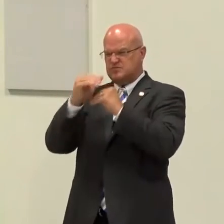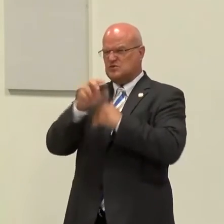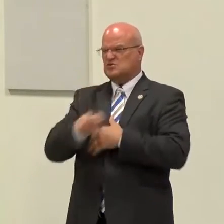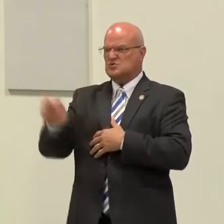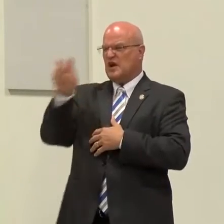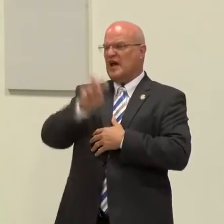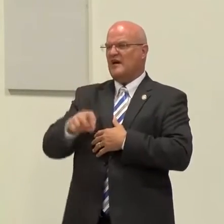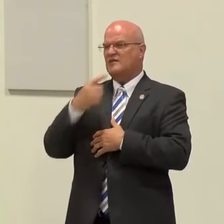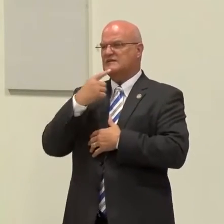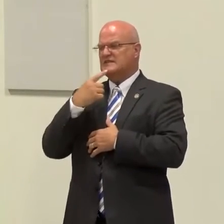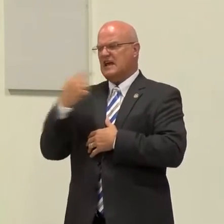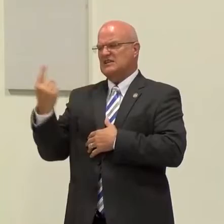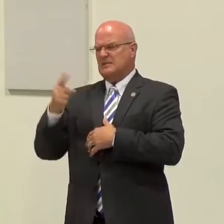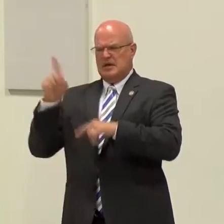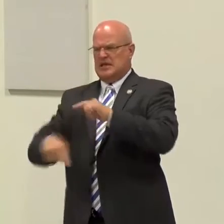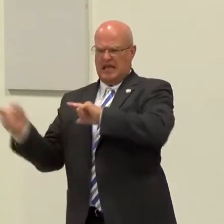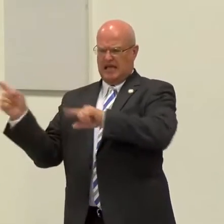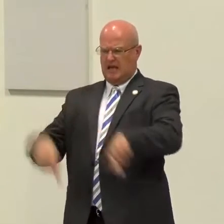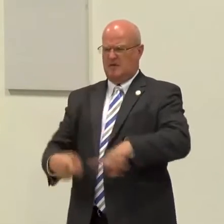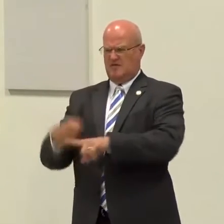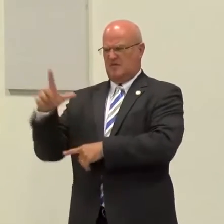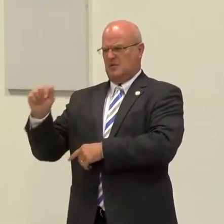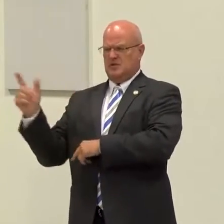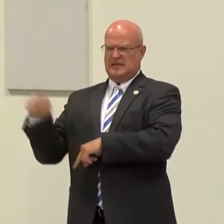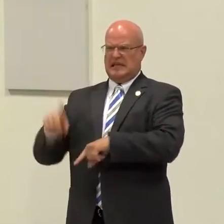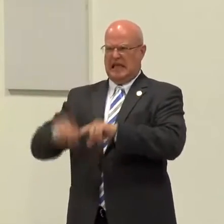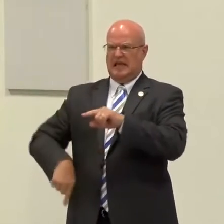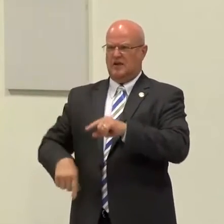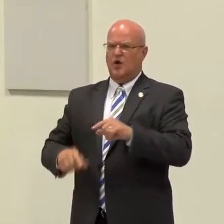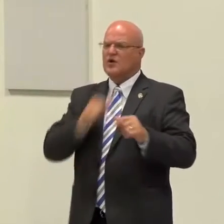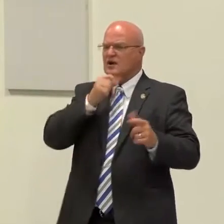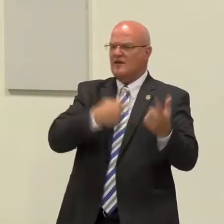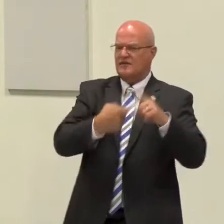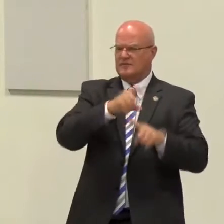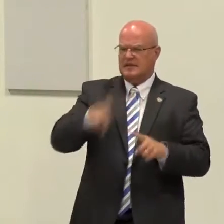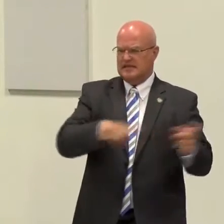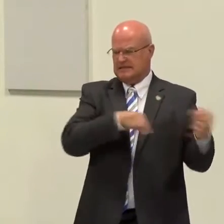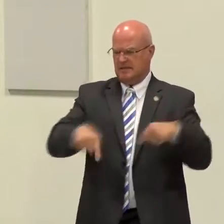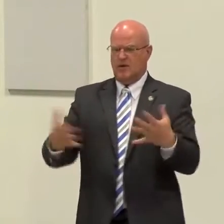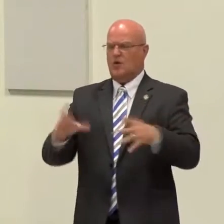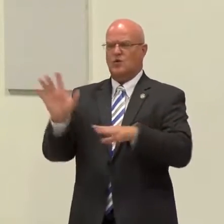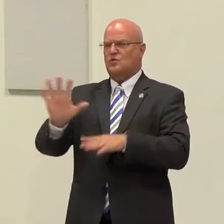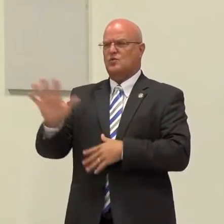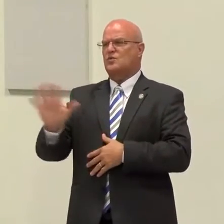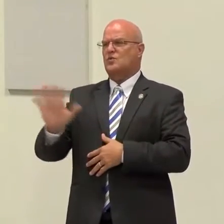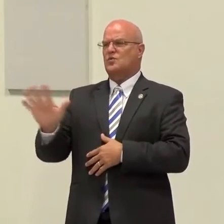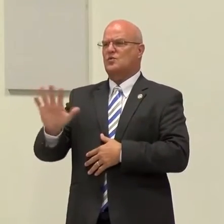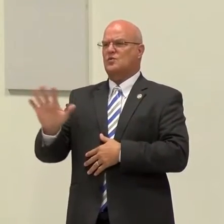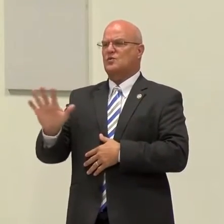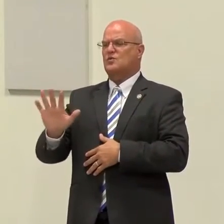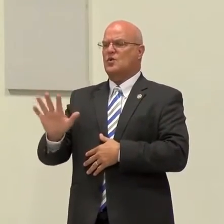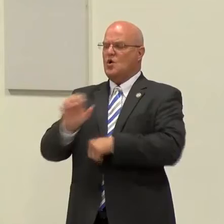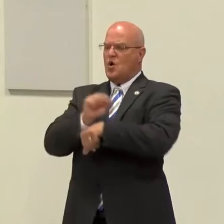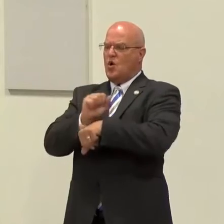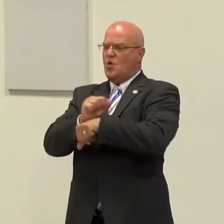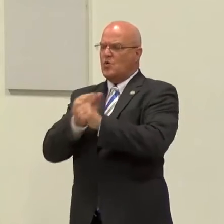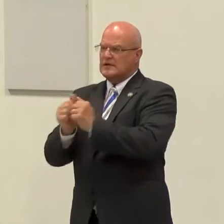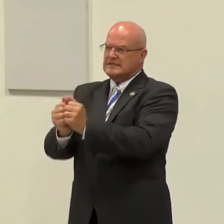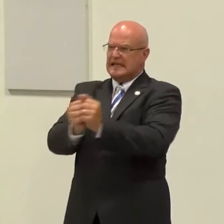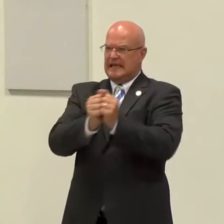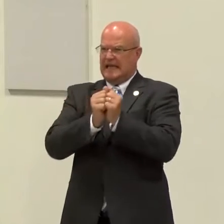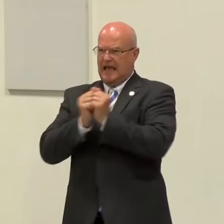travel and say somebody can't come in from Louisiana or somebody shouldn't come in from Texas. Let's just all work together as a